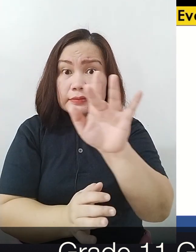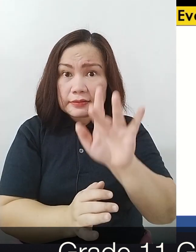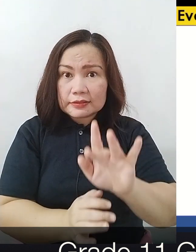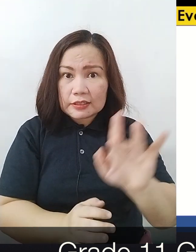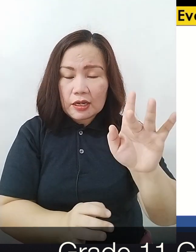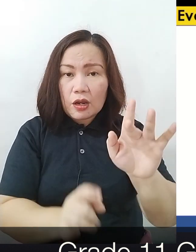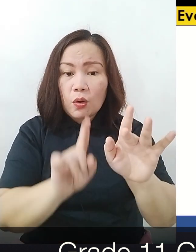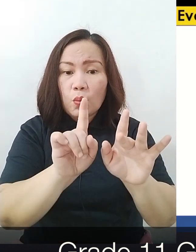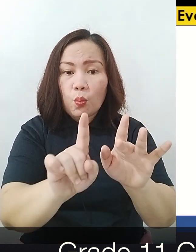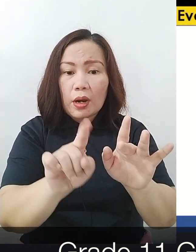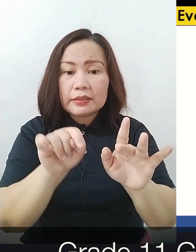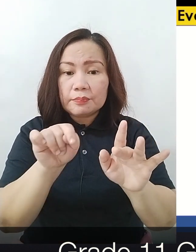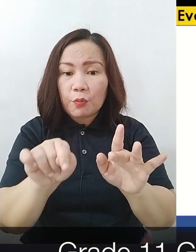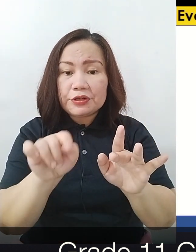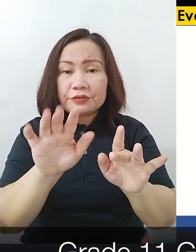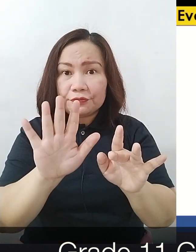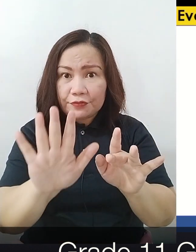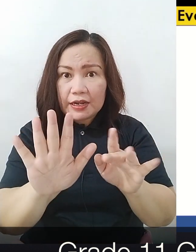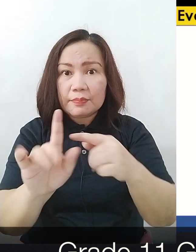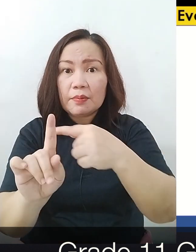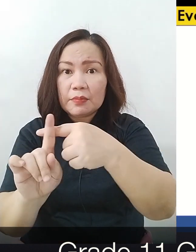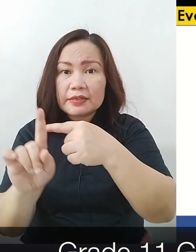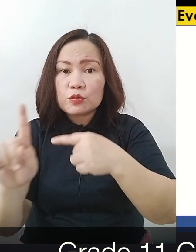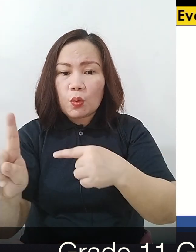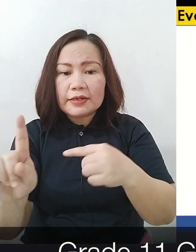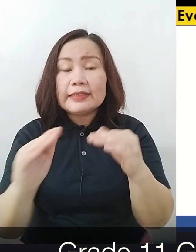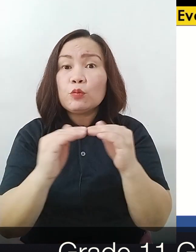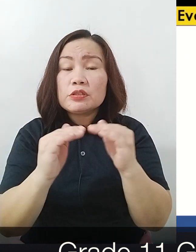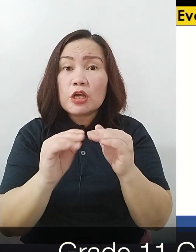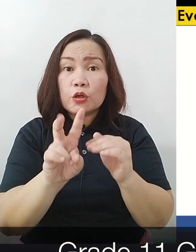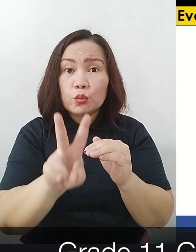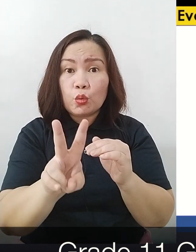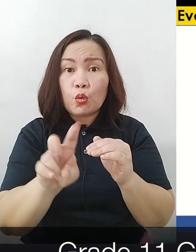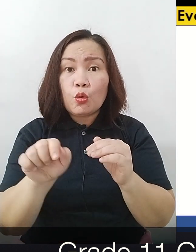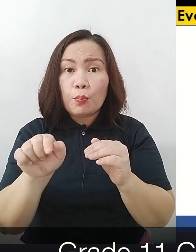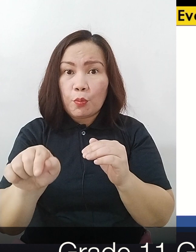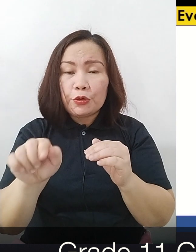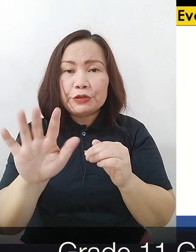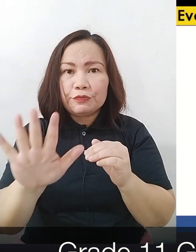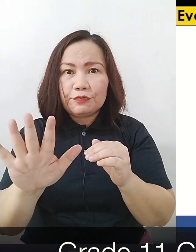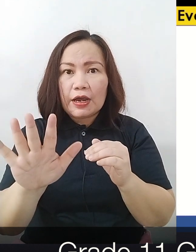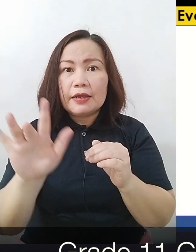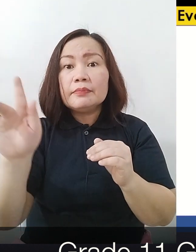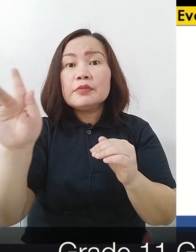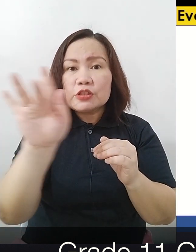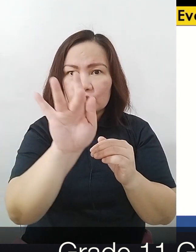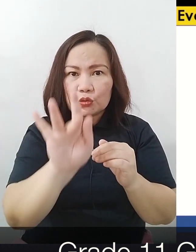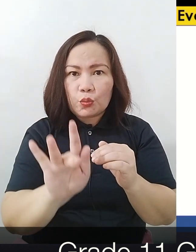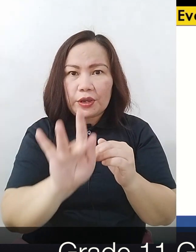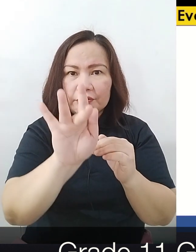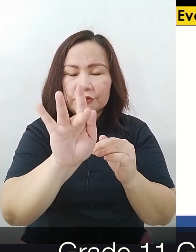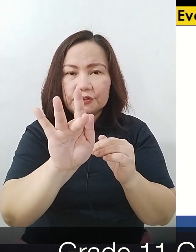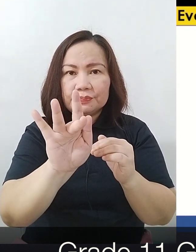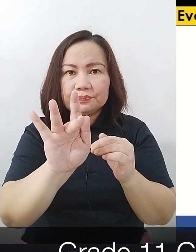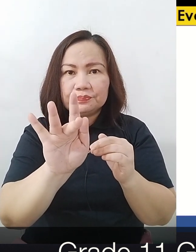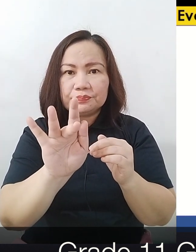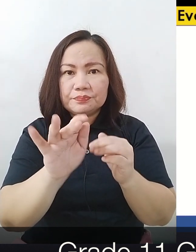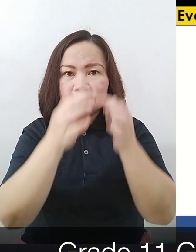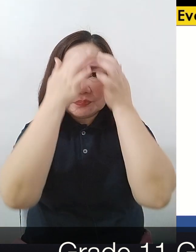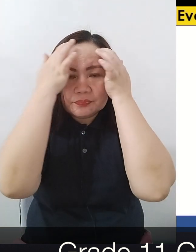Then, perform the operation. So, 1.5 plus 1, that is the square root of